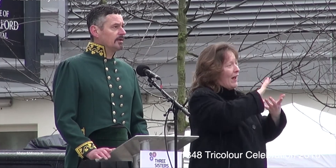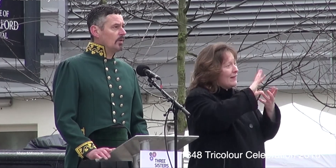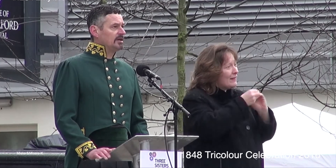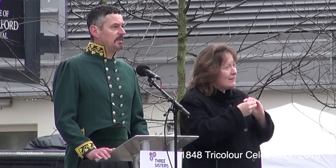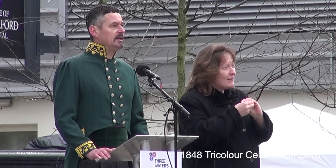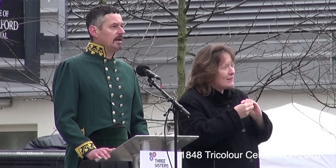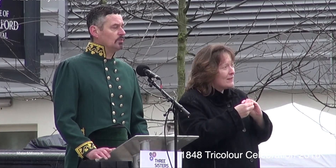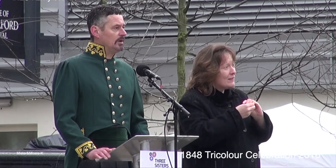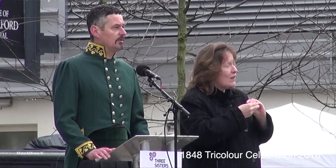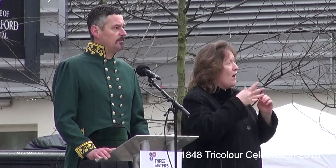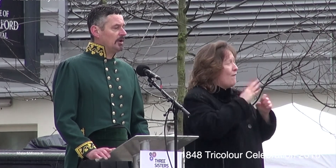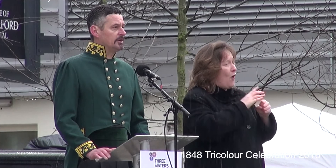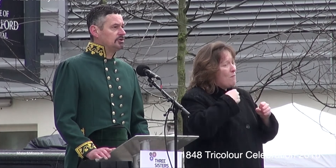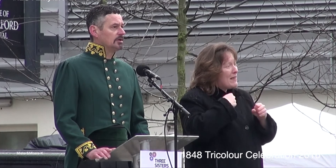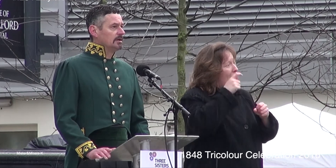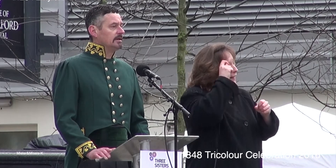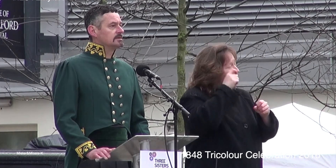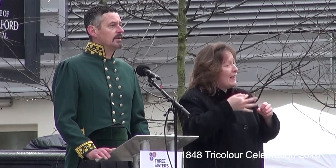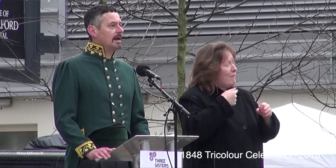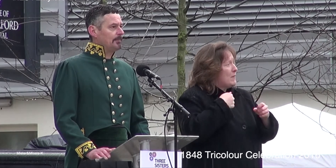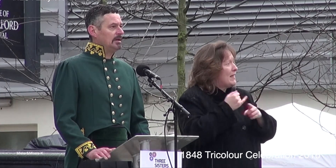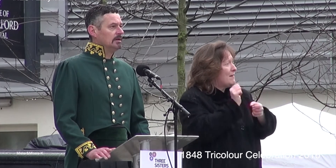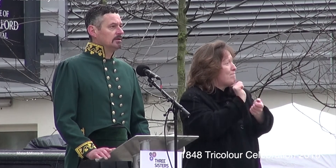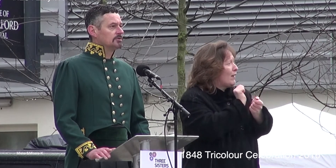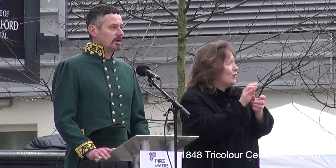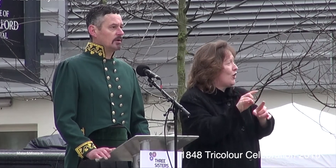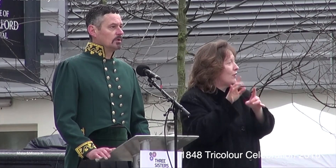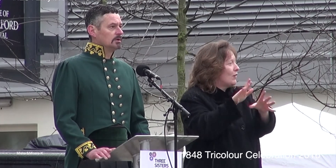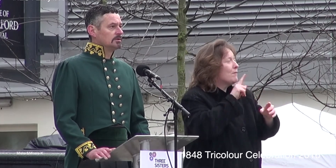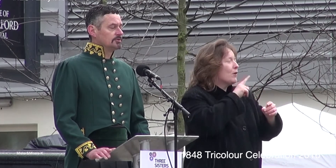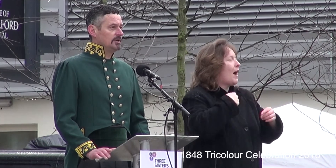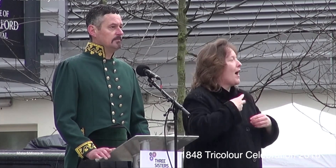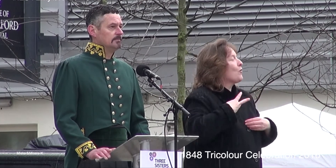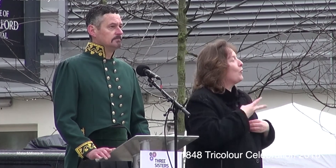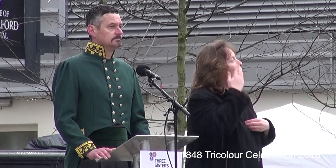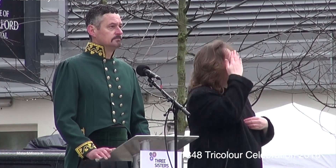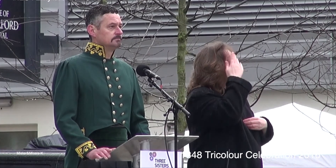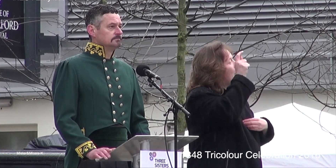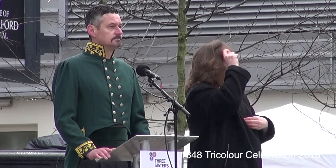would otherwise be a weary bondage into a happy, tranquil dream.